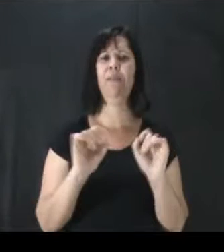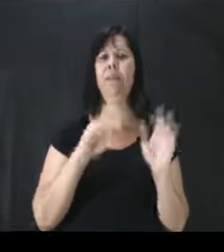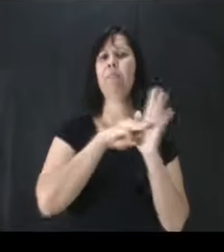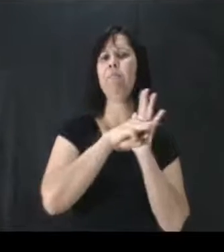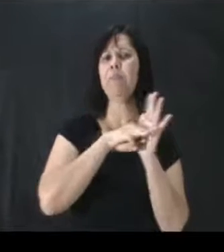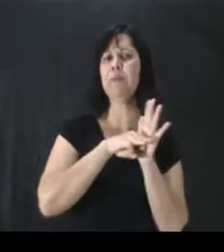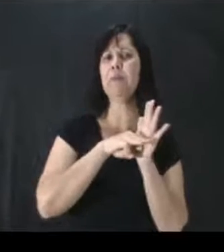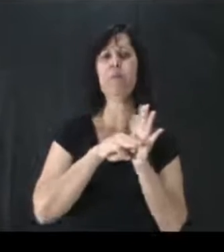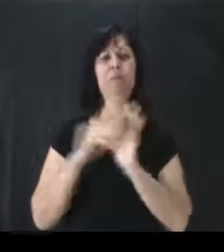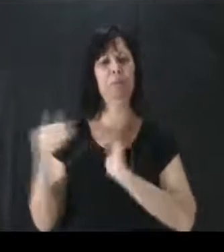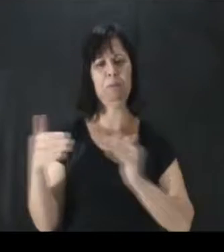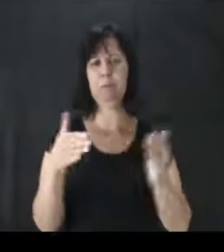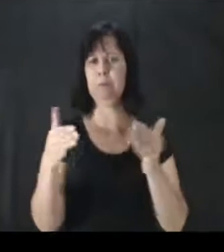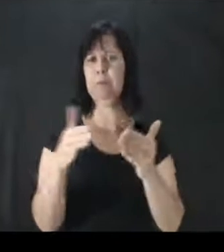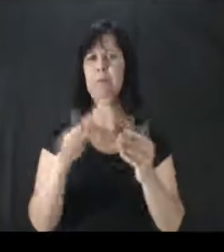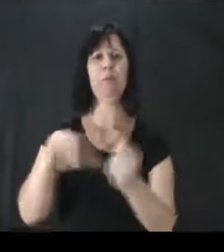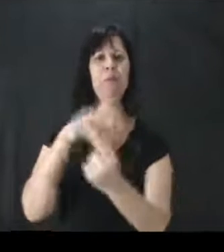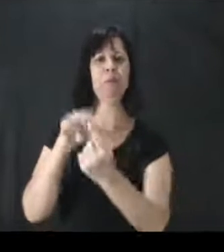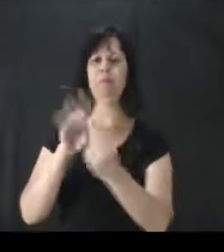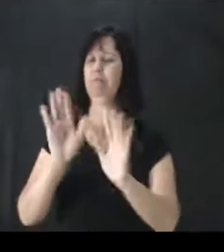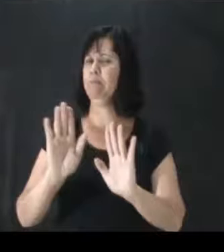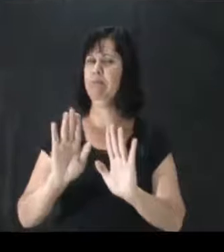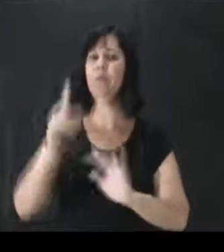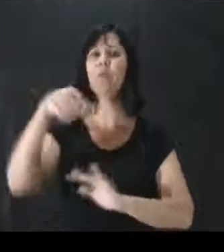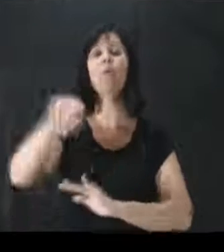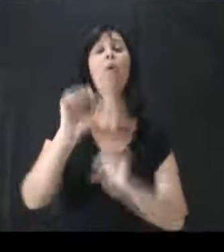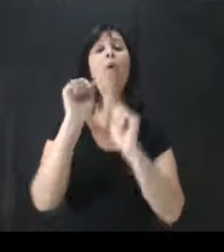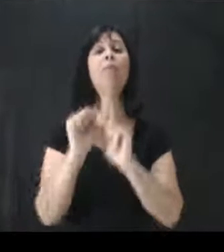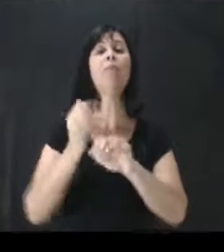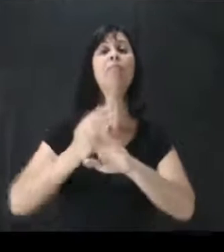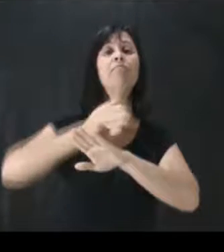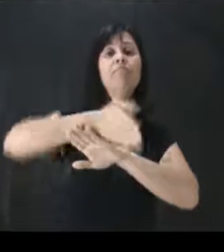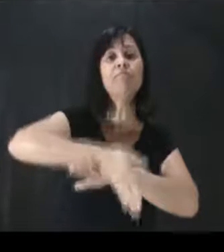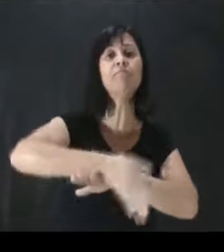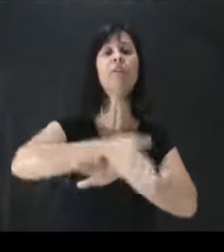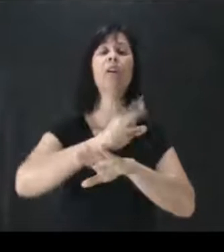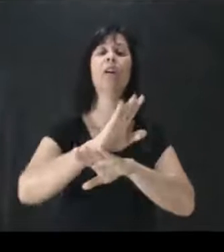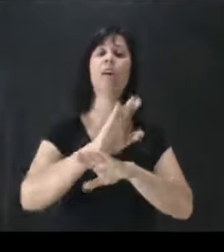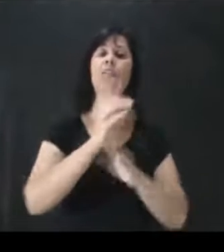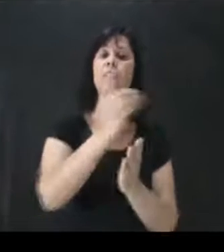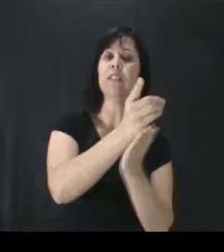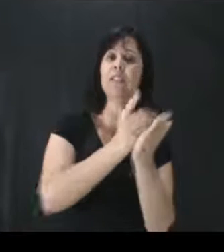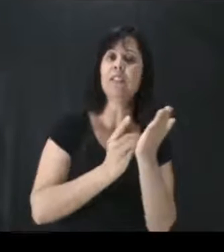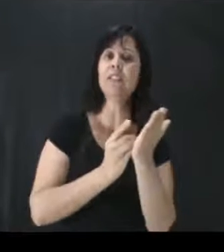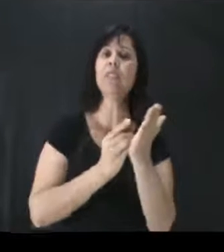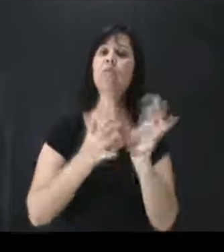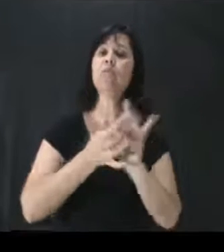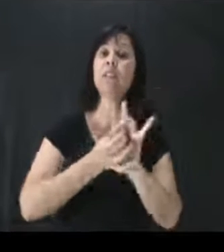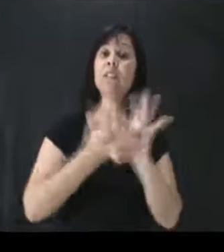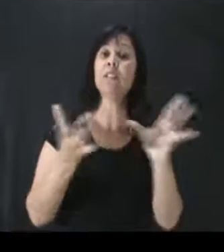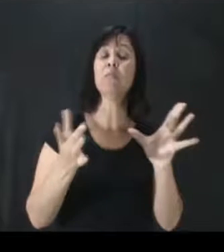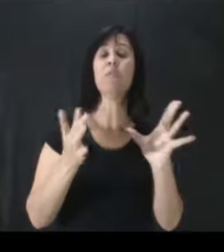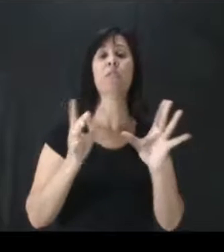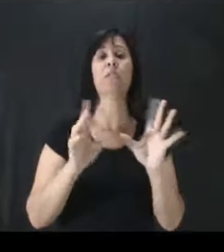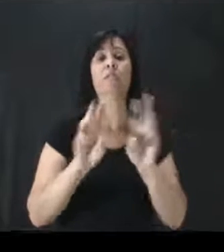nor list the objectives, methodology, because the whole dissertation is available online and can be